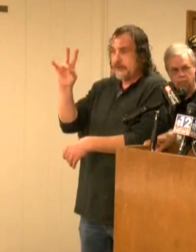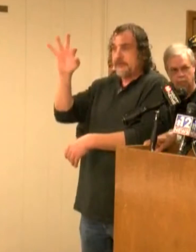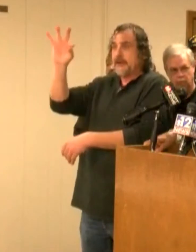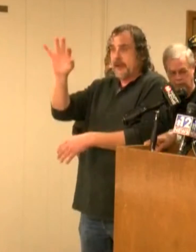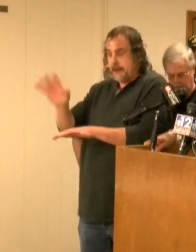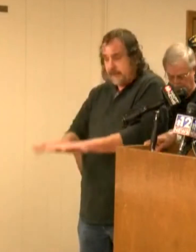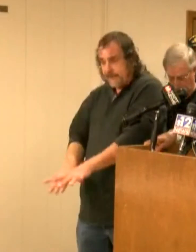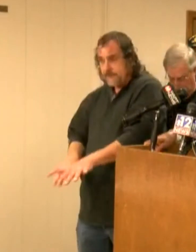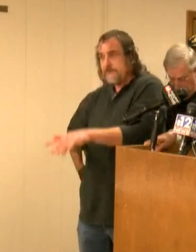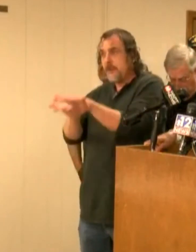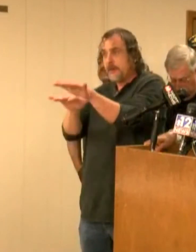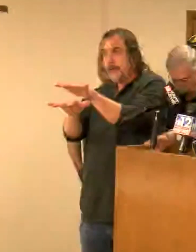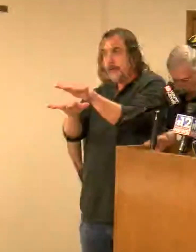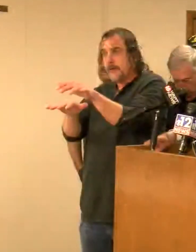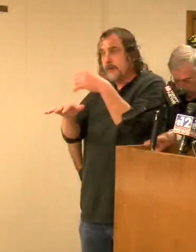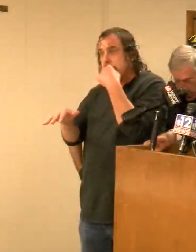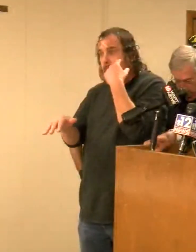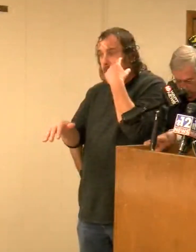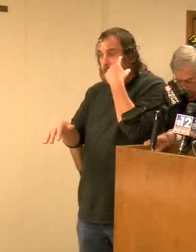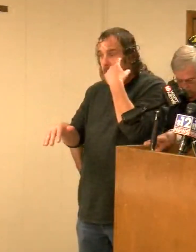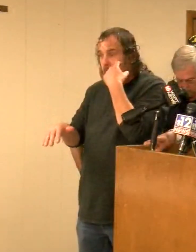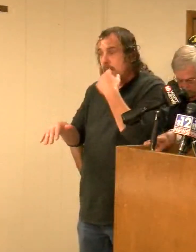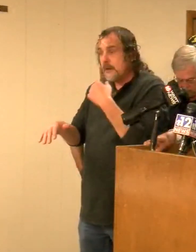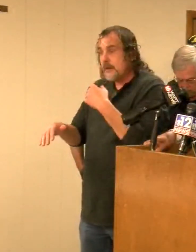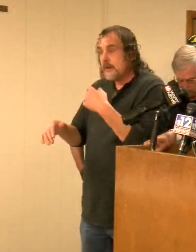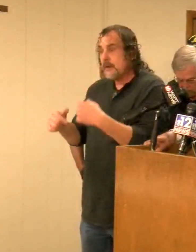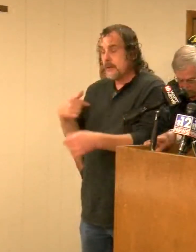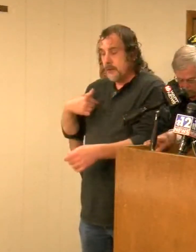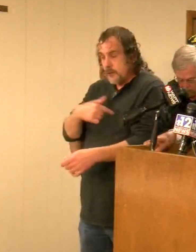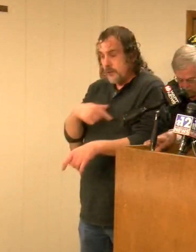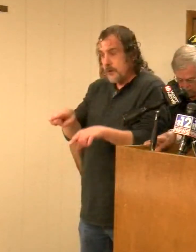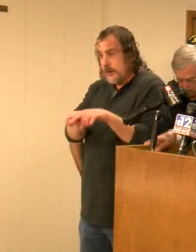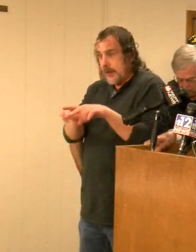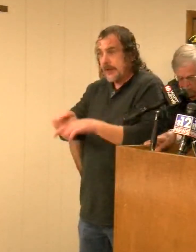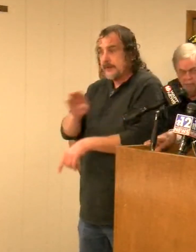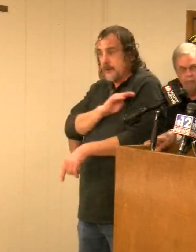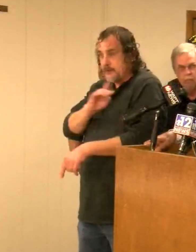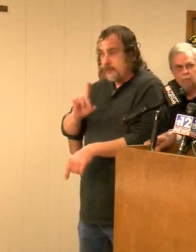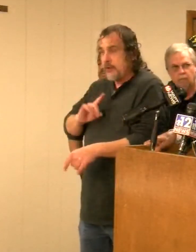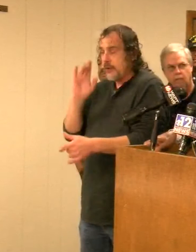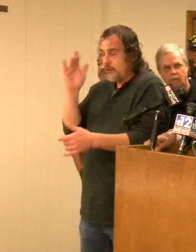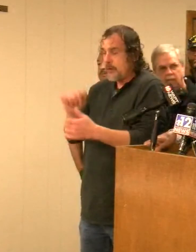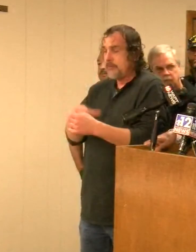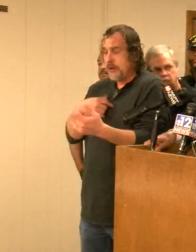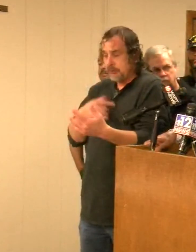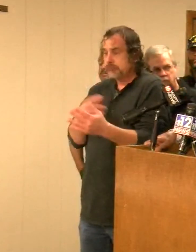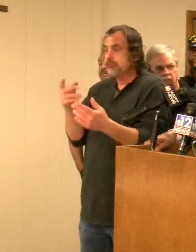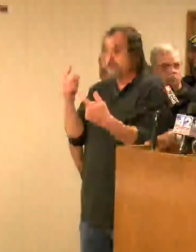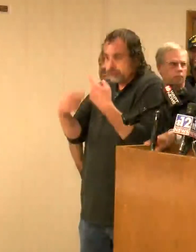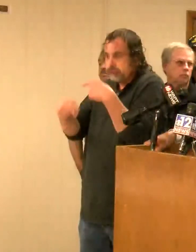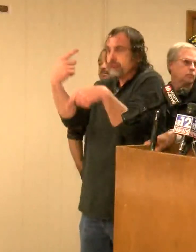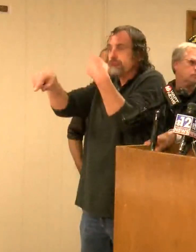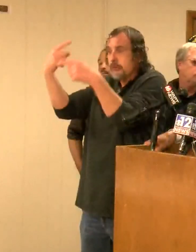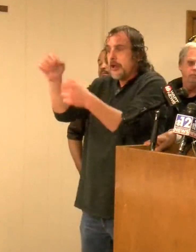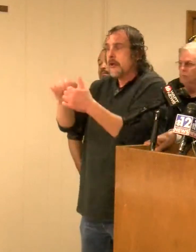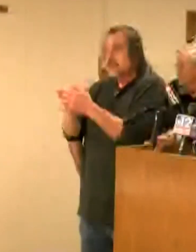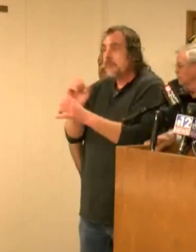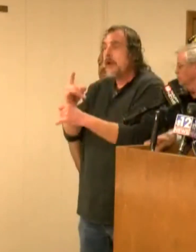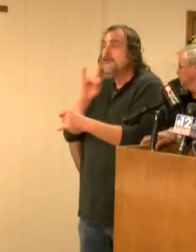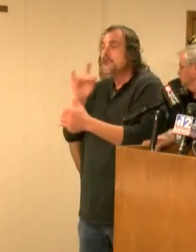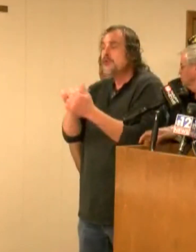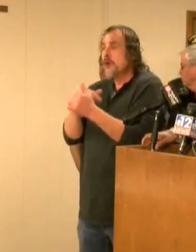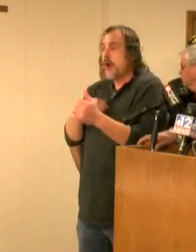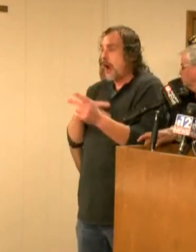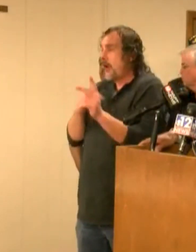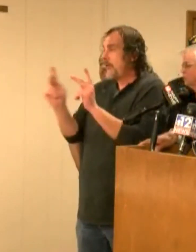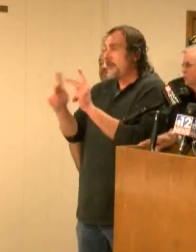1979 flood, and we as a board will be fighting to make sure that our citizens do